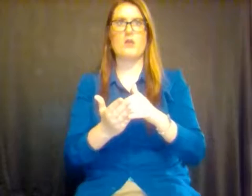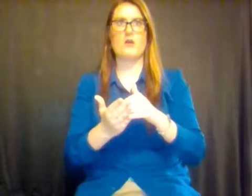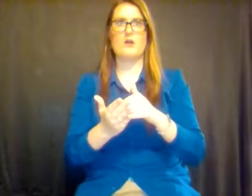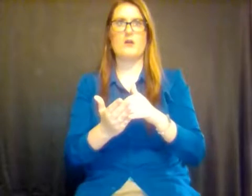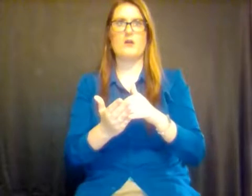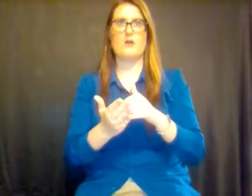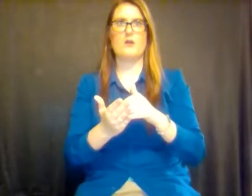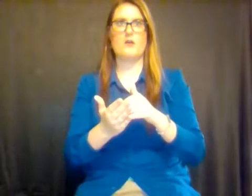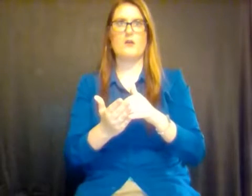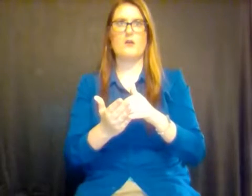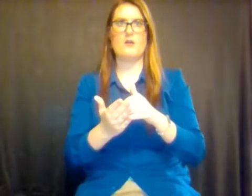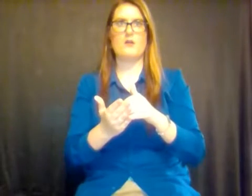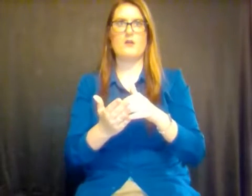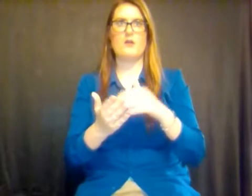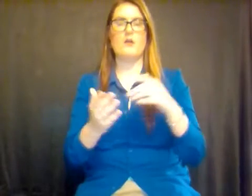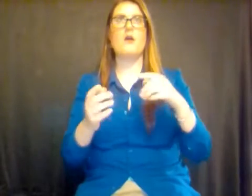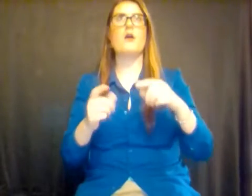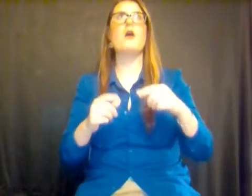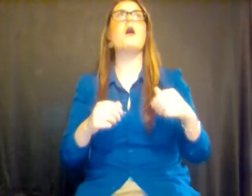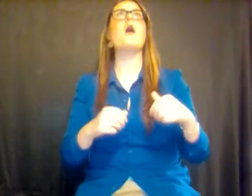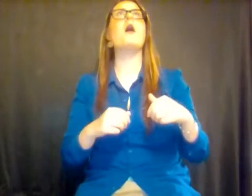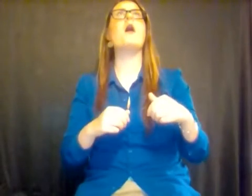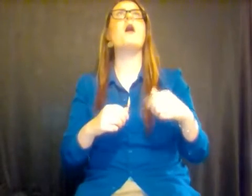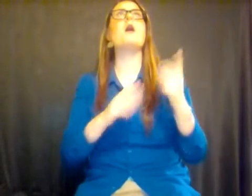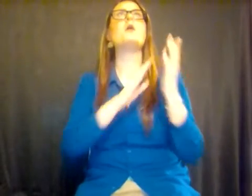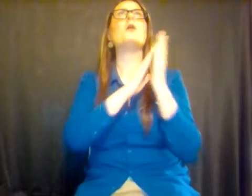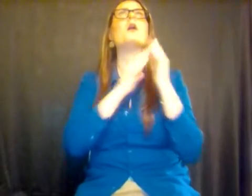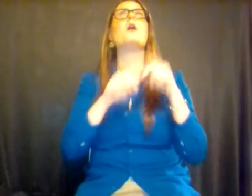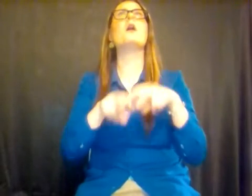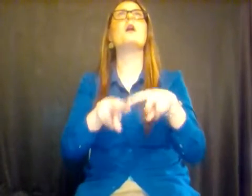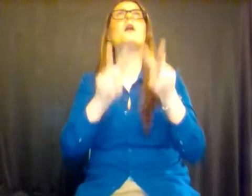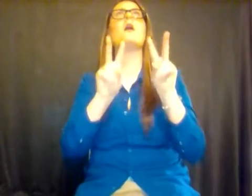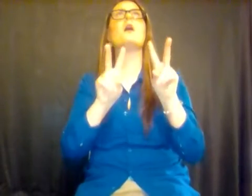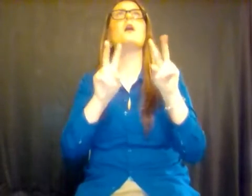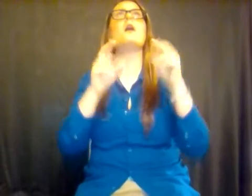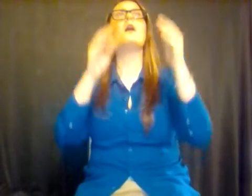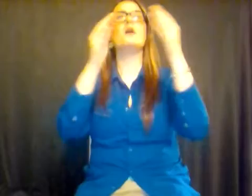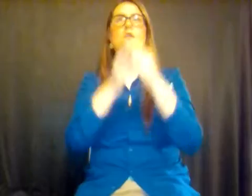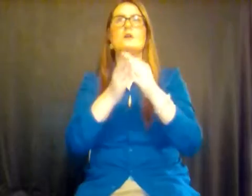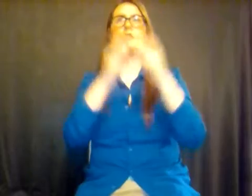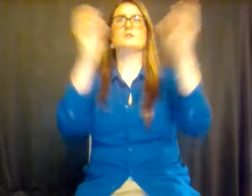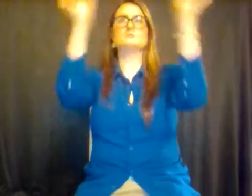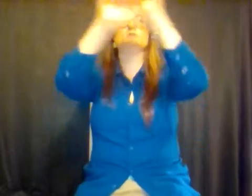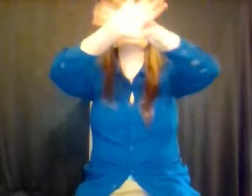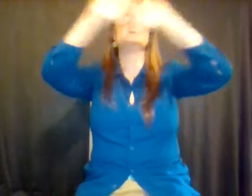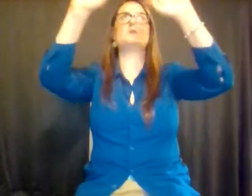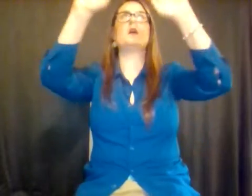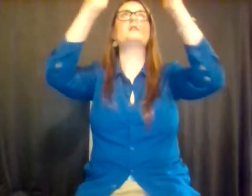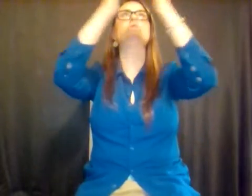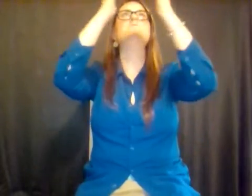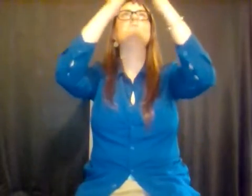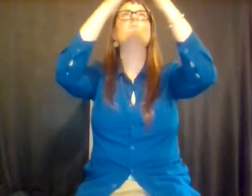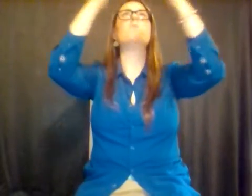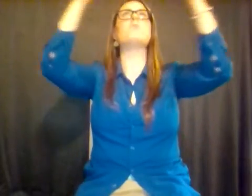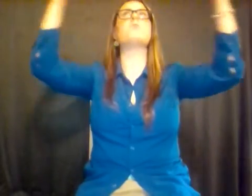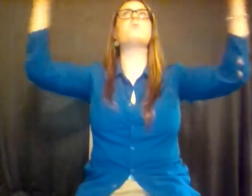and a beam of golden light shone down from heaven to earth. Jacob stared at the light in amazement. There were angels